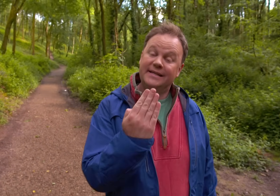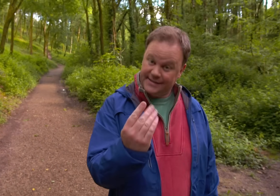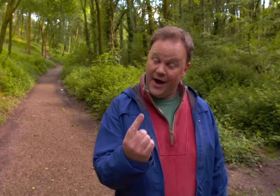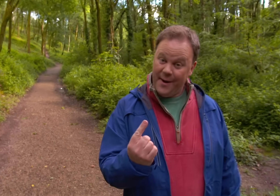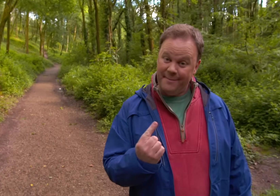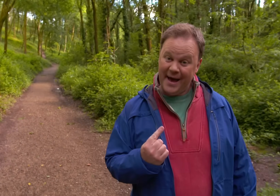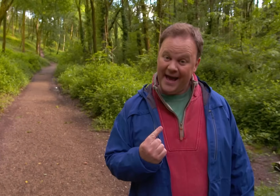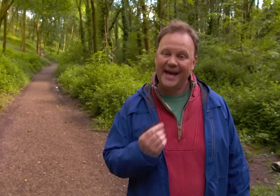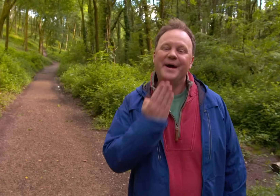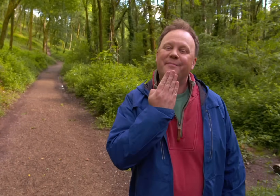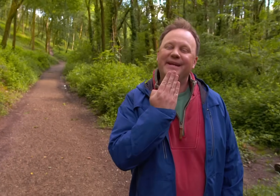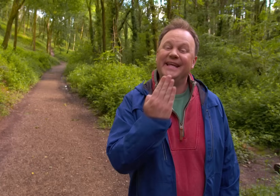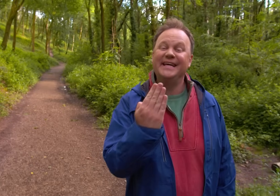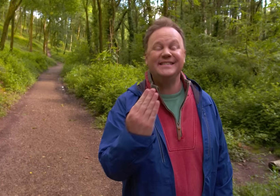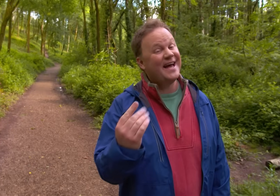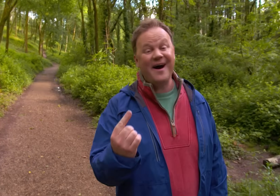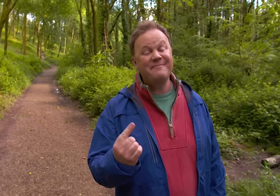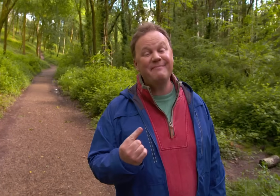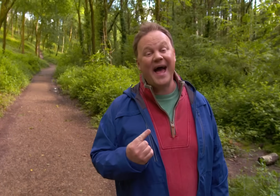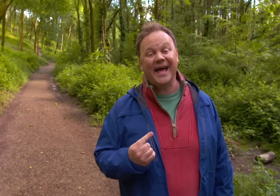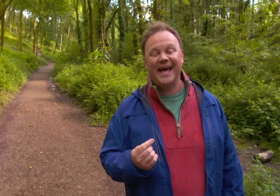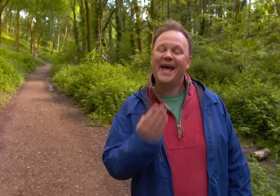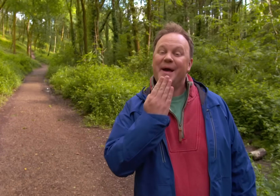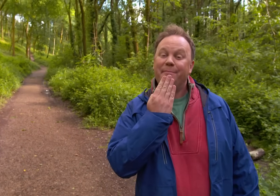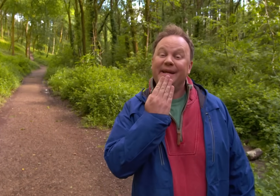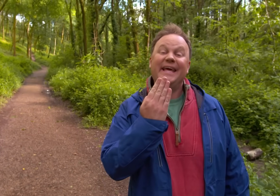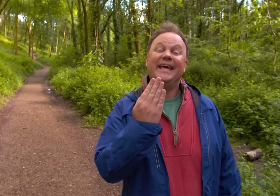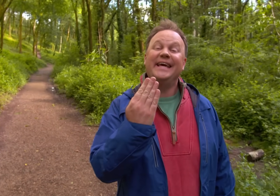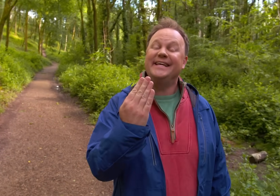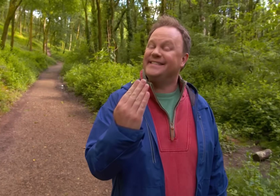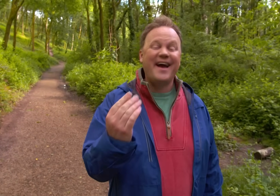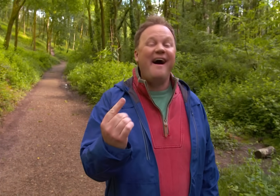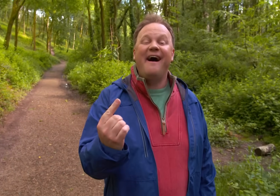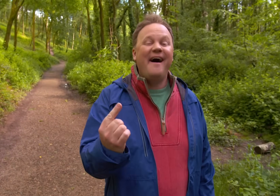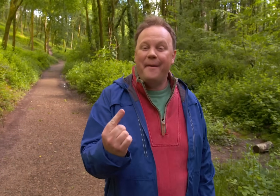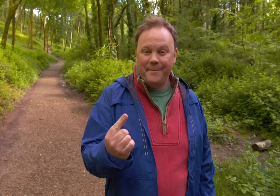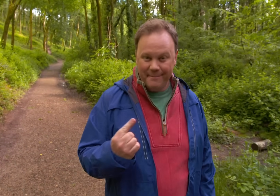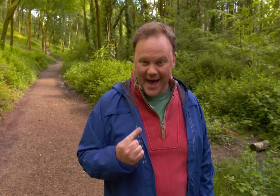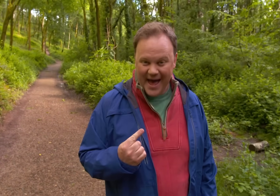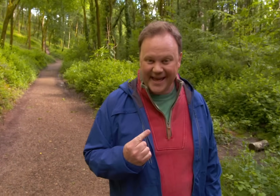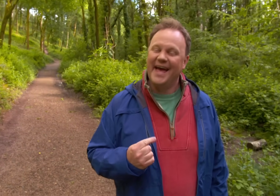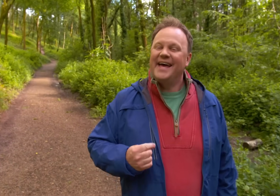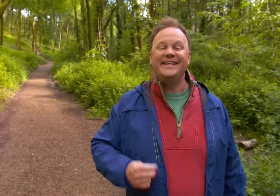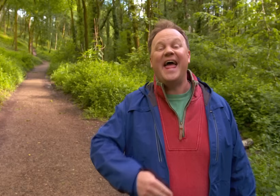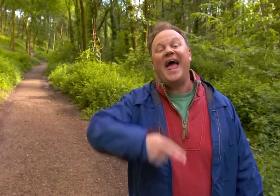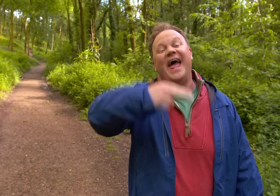please come back, please come back, please come back